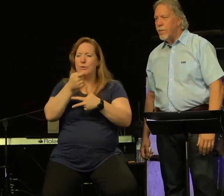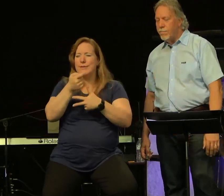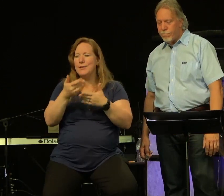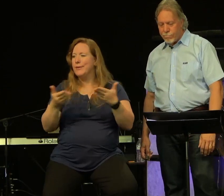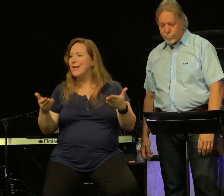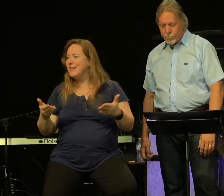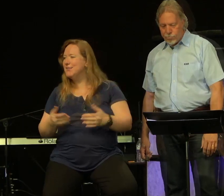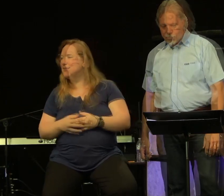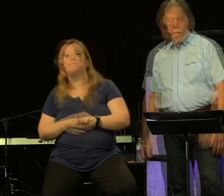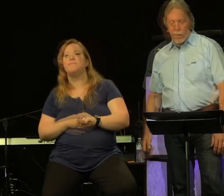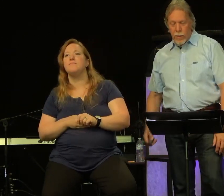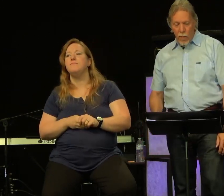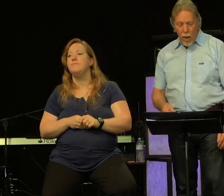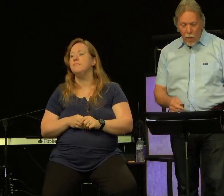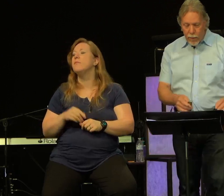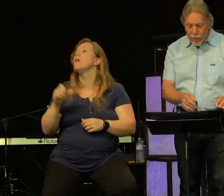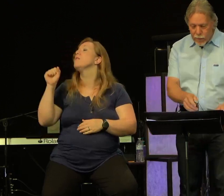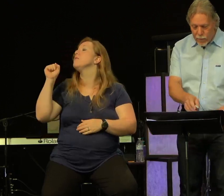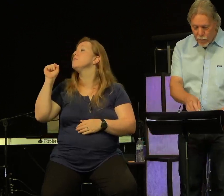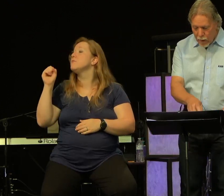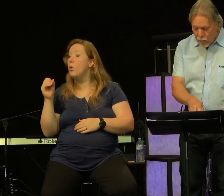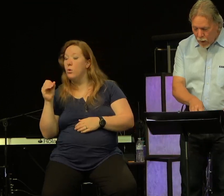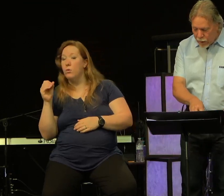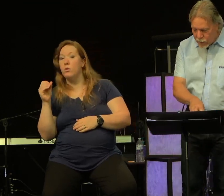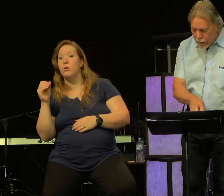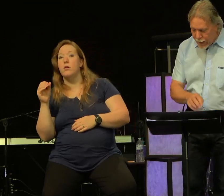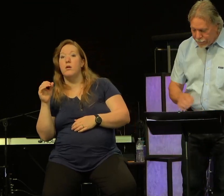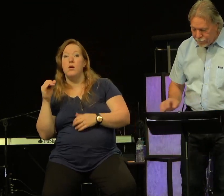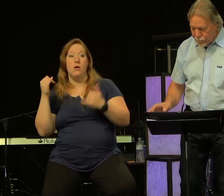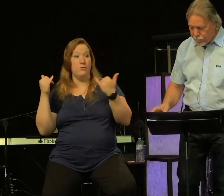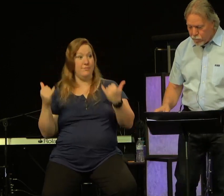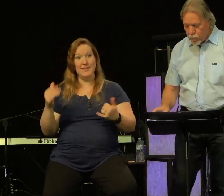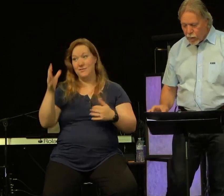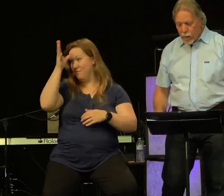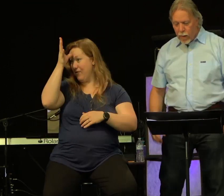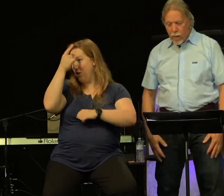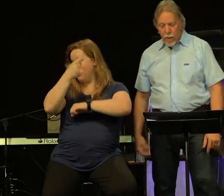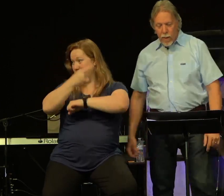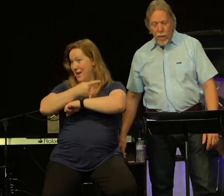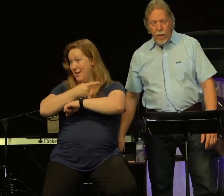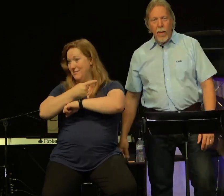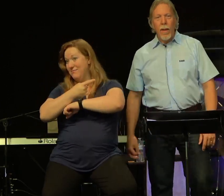things. So, on this Father's Day,